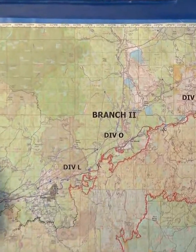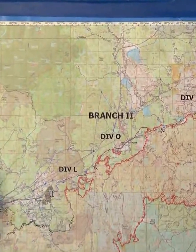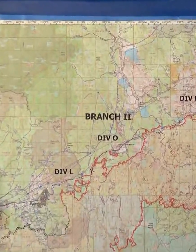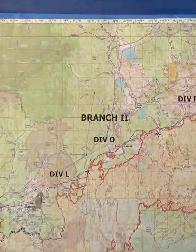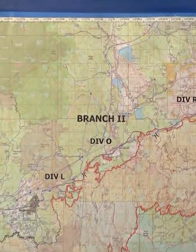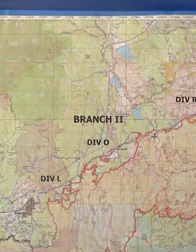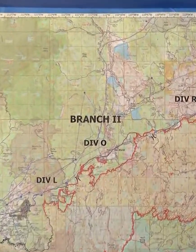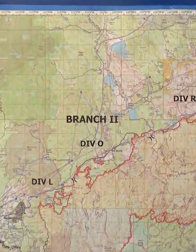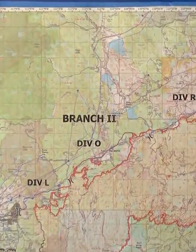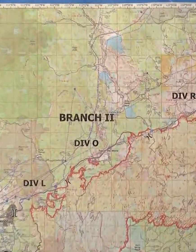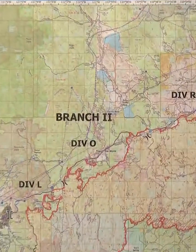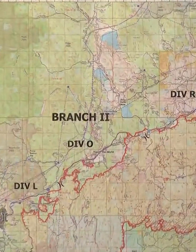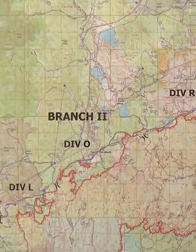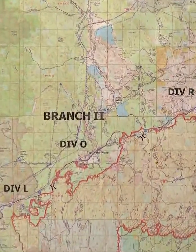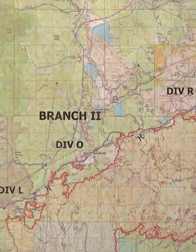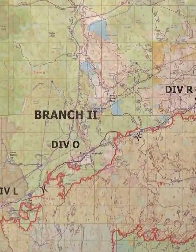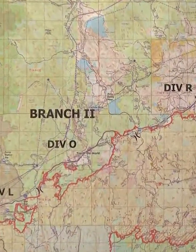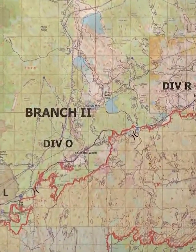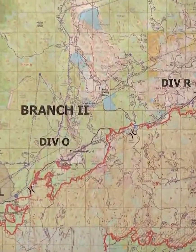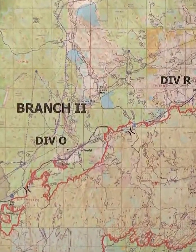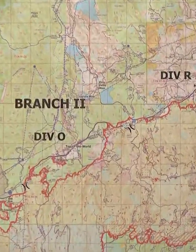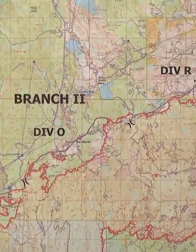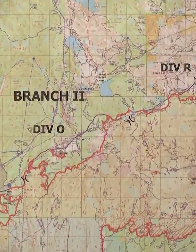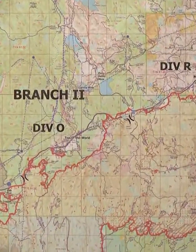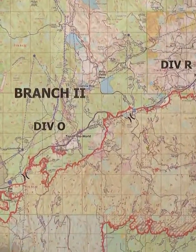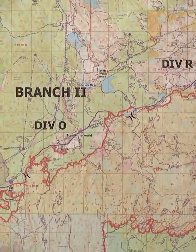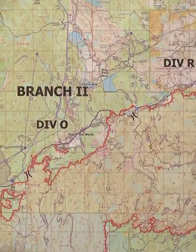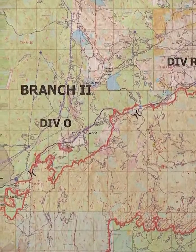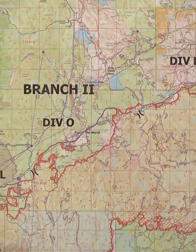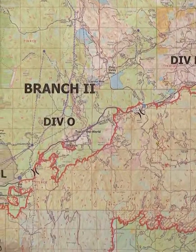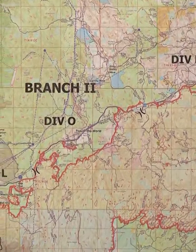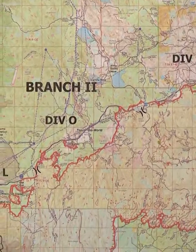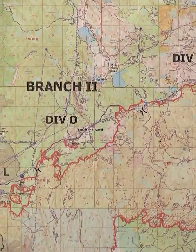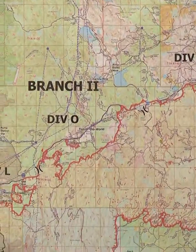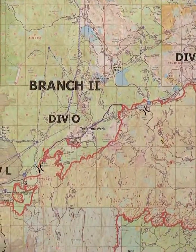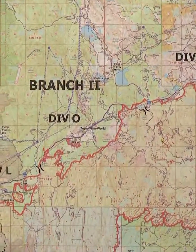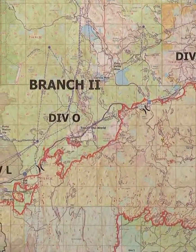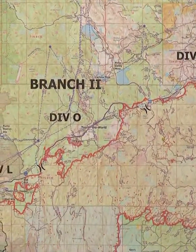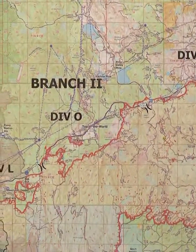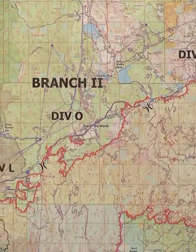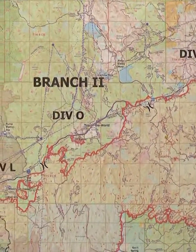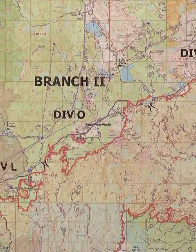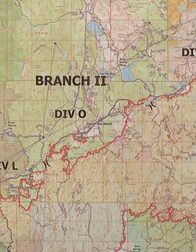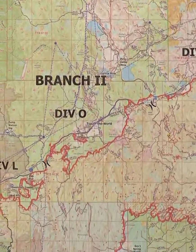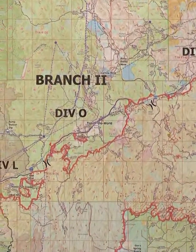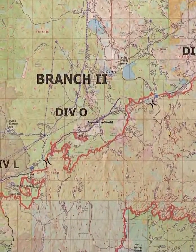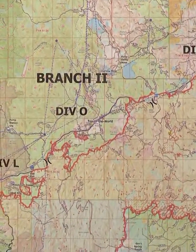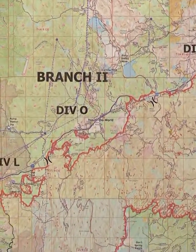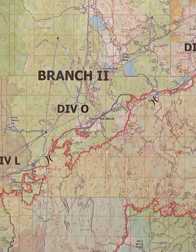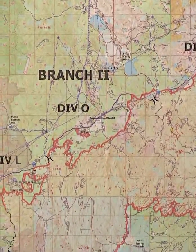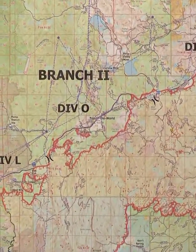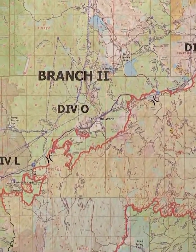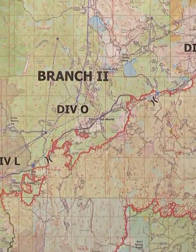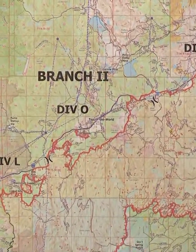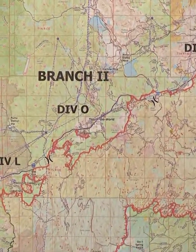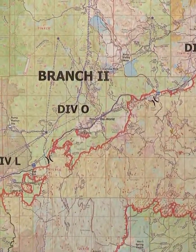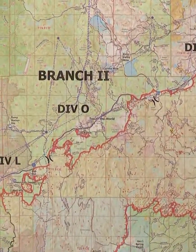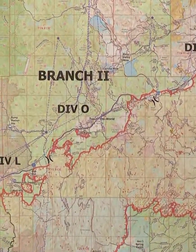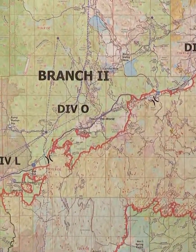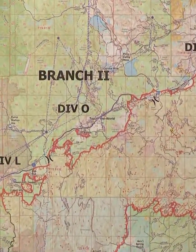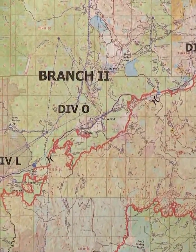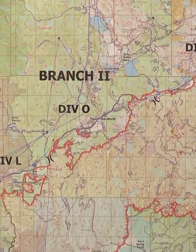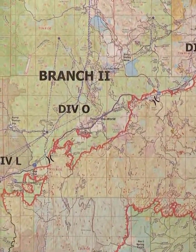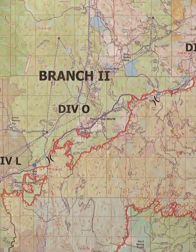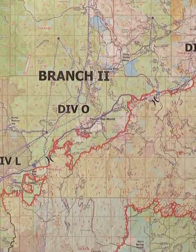in the area below Claypool up through and along the edges of the Pinal fire of 2017. This is